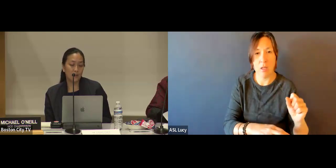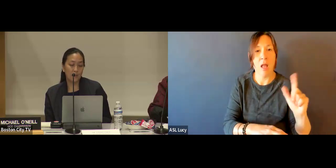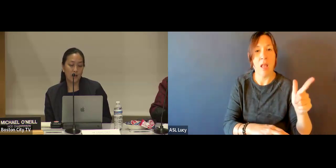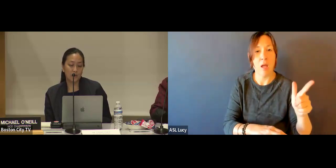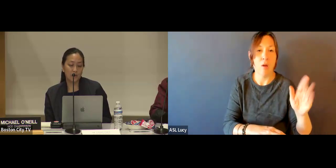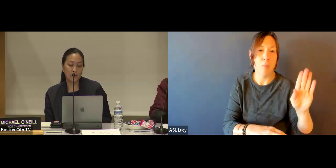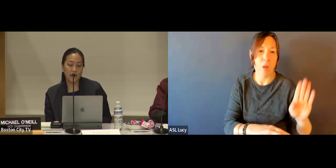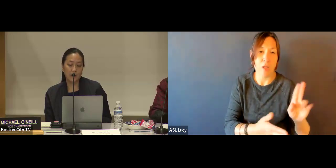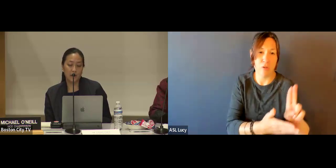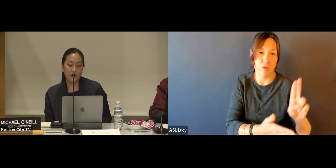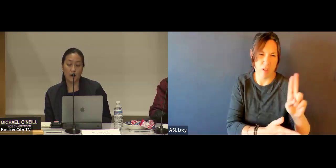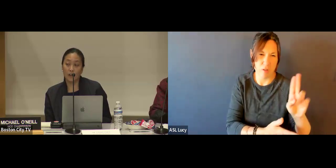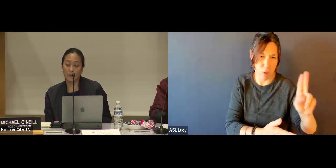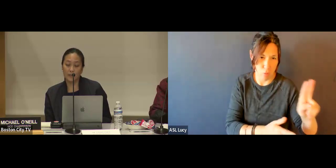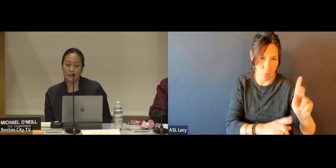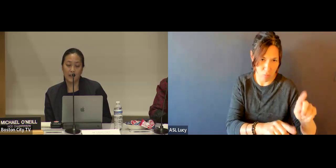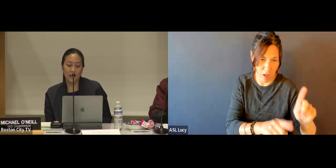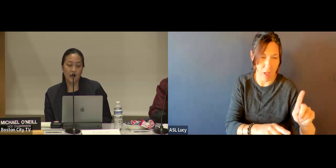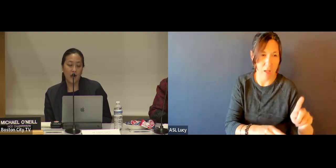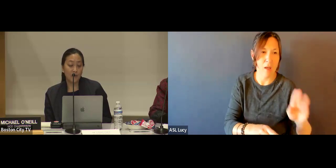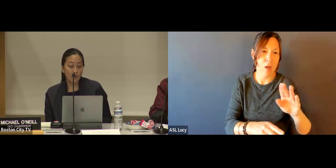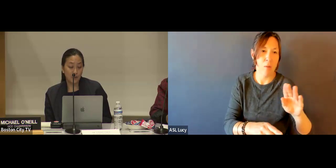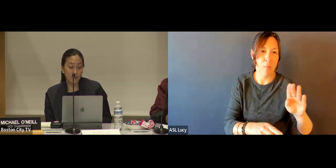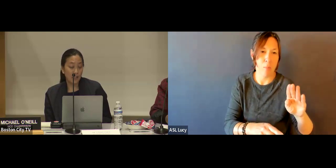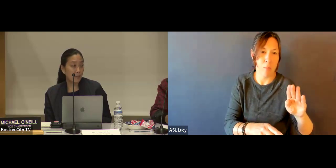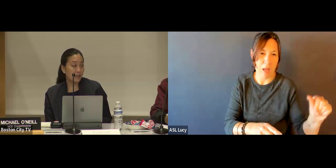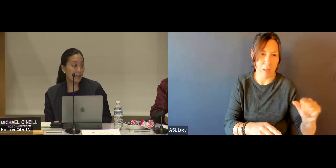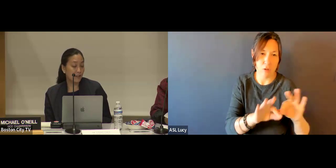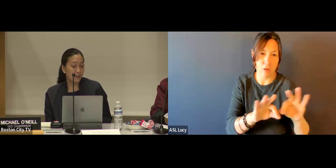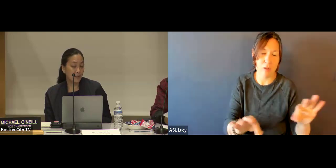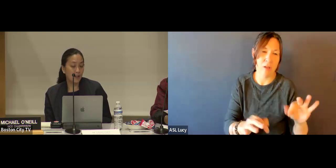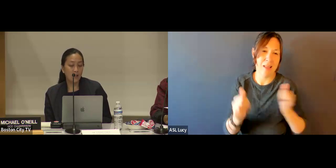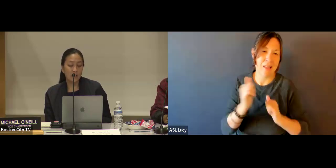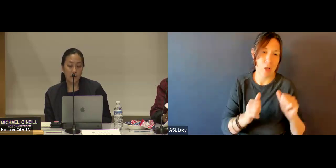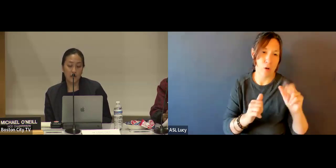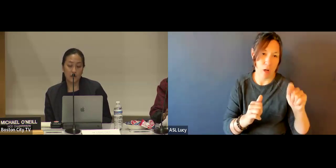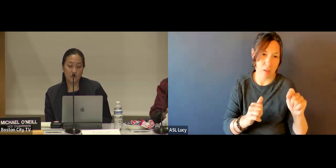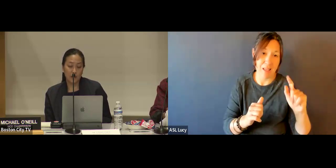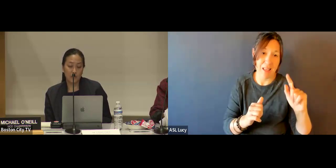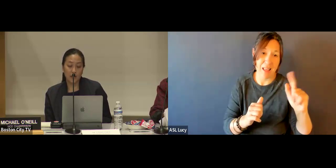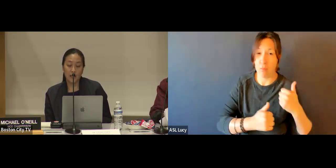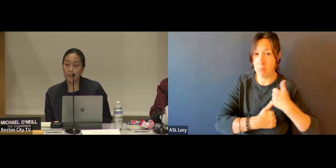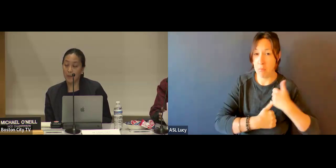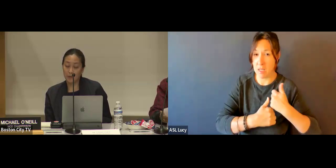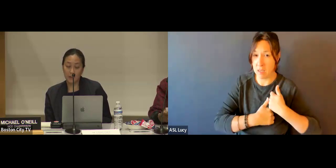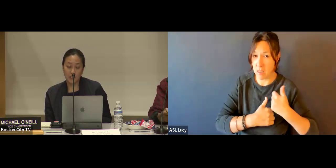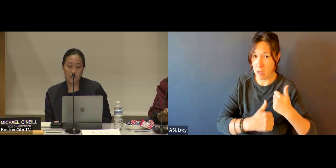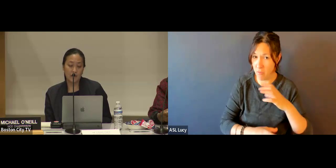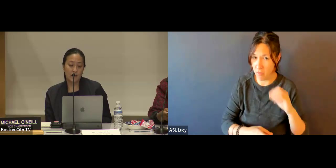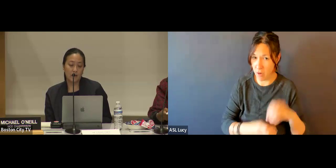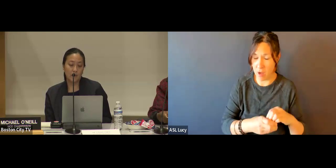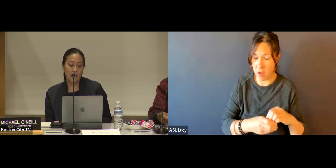where he earned a bachelor's degree in theater arts. After serving in the military, he spent his career working in